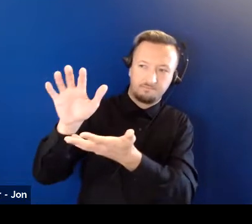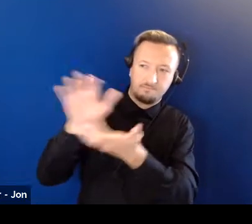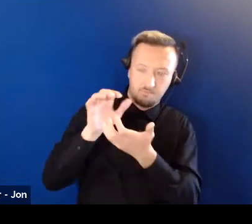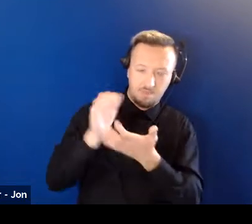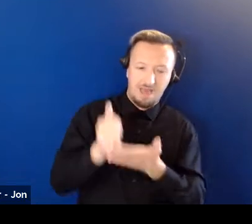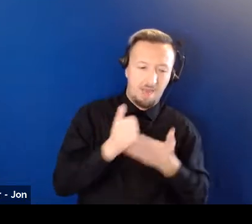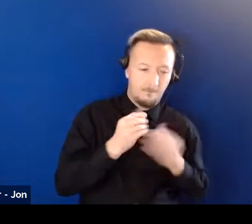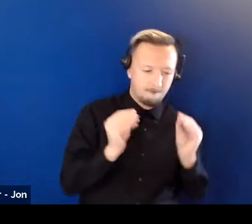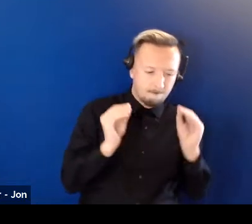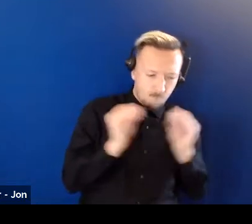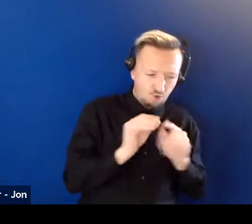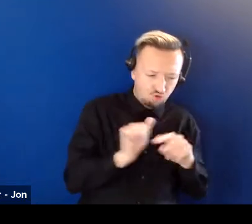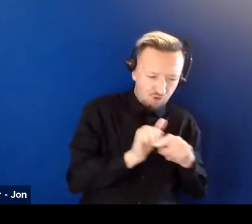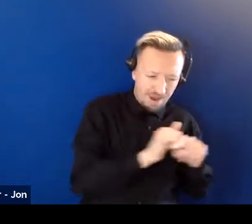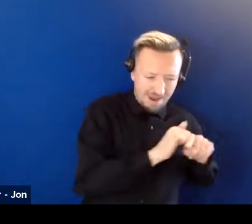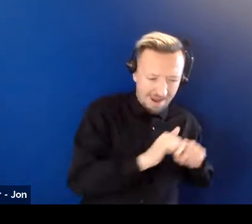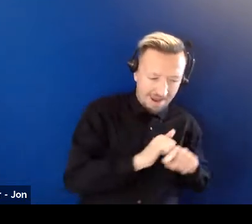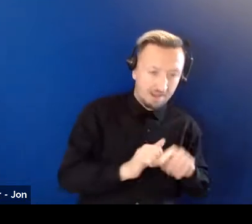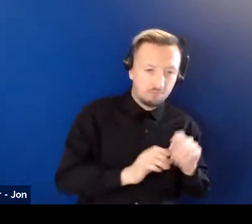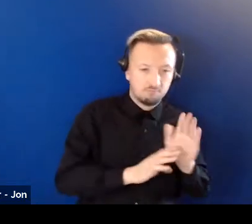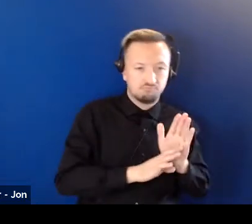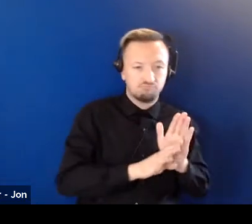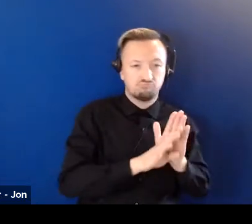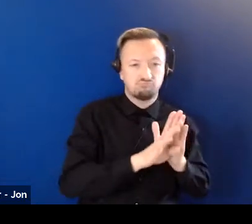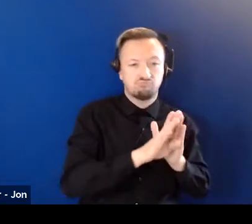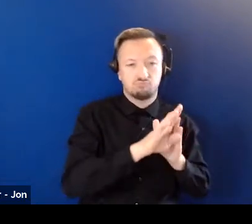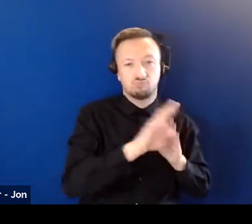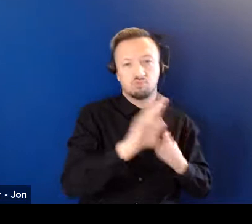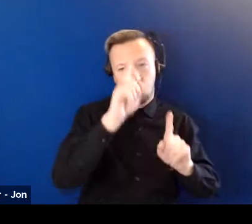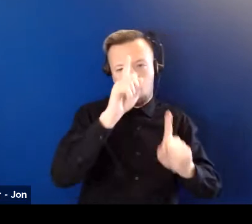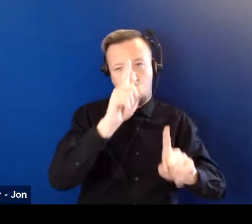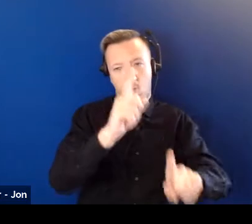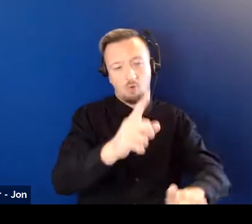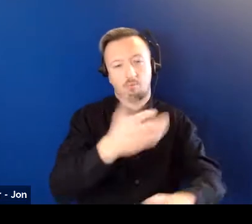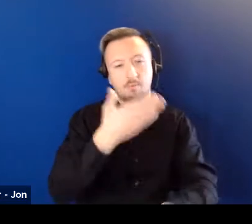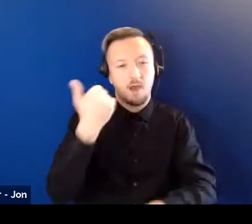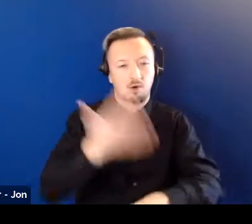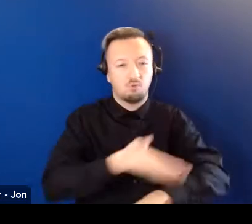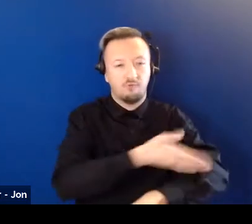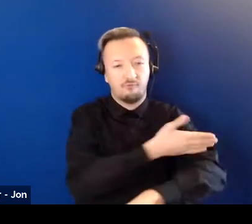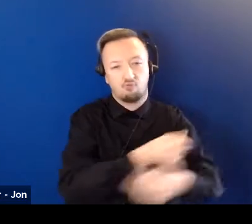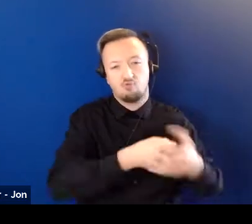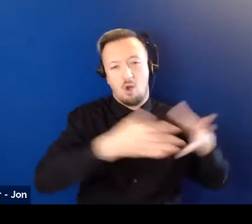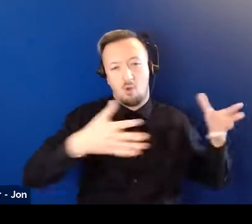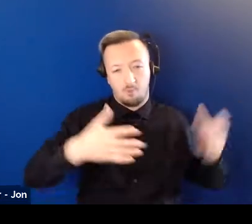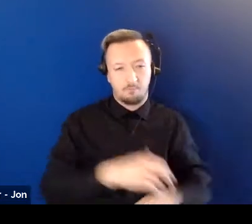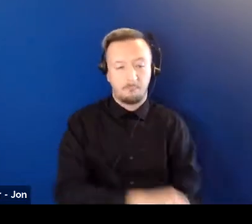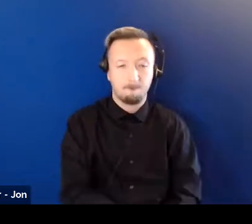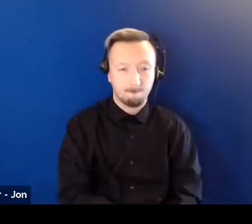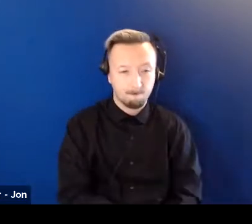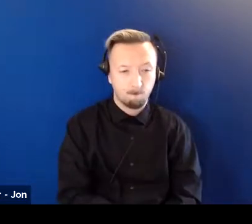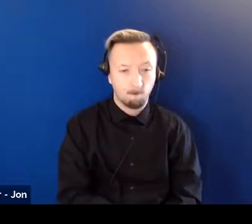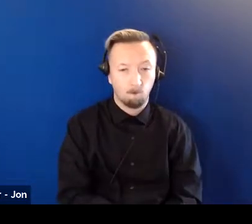staff, which will help us build toward where we want to be in the future. Right. Thanks, Ian. Next, we're going to go